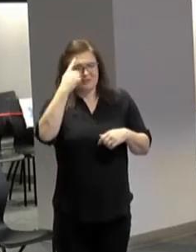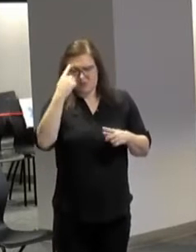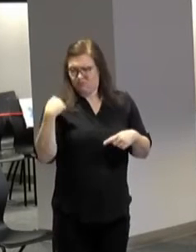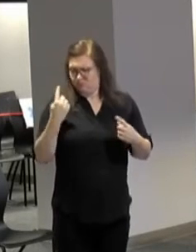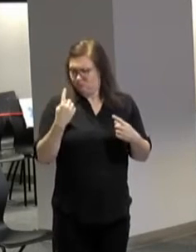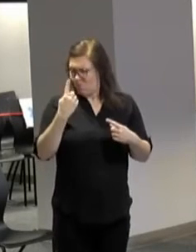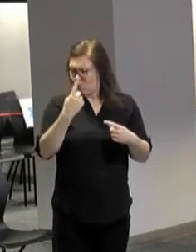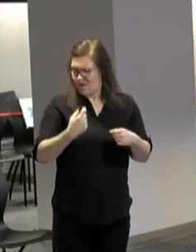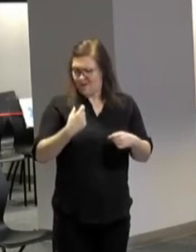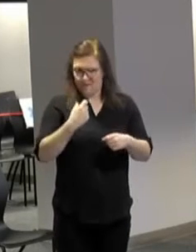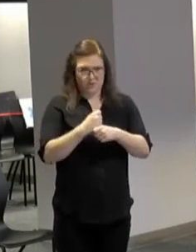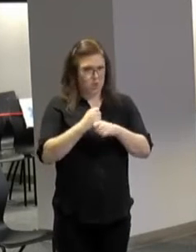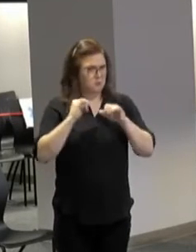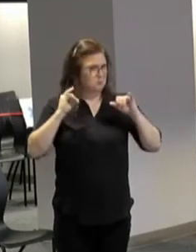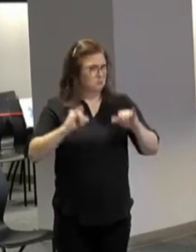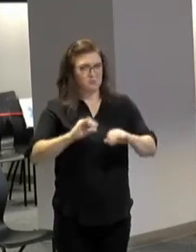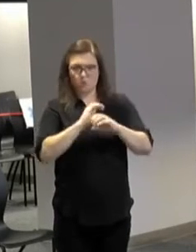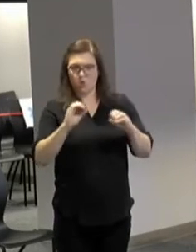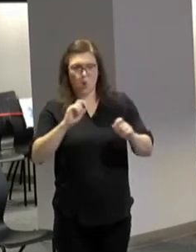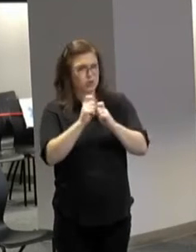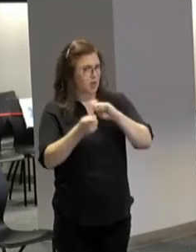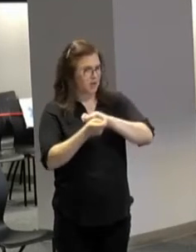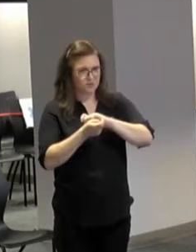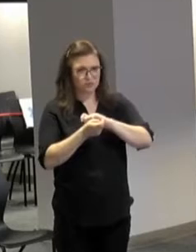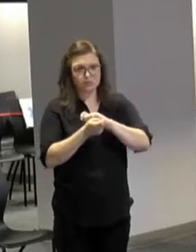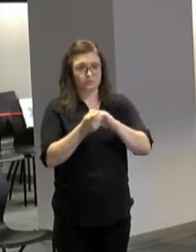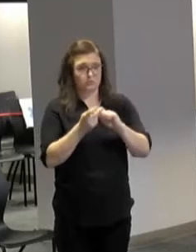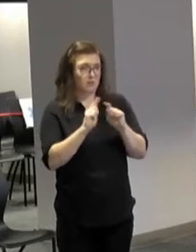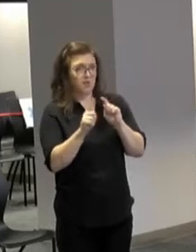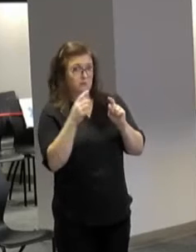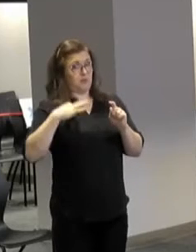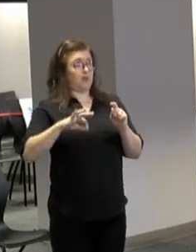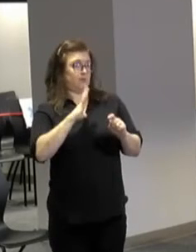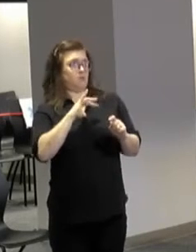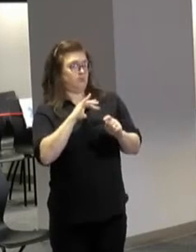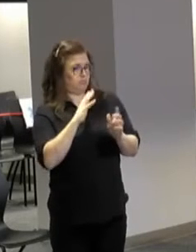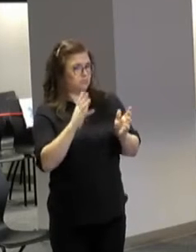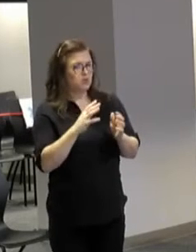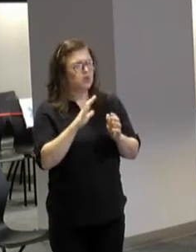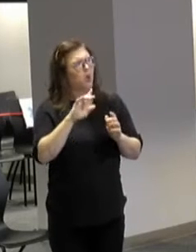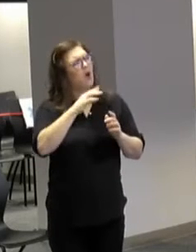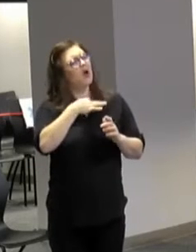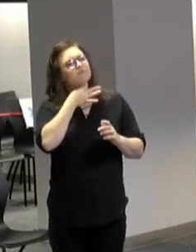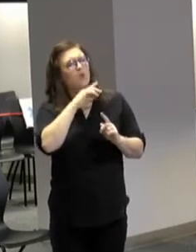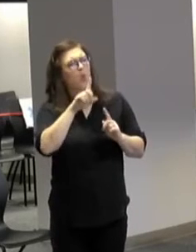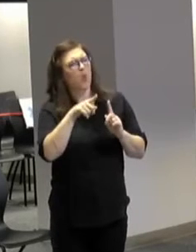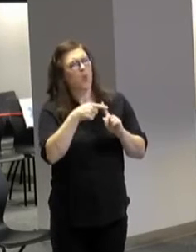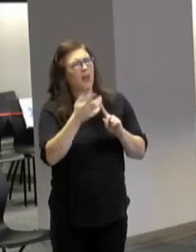any change in rates, and we've had certainly added benefits here. When was the last time we had a rate